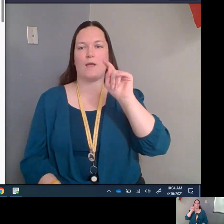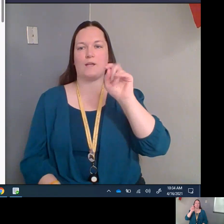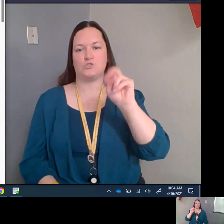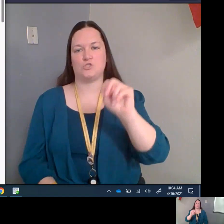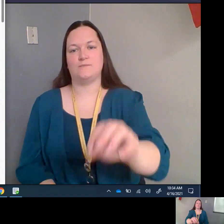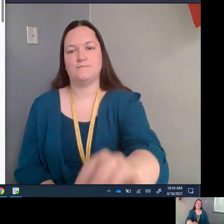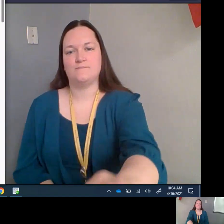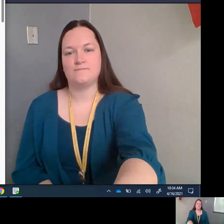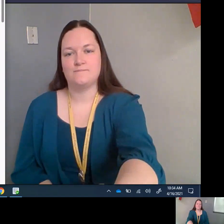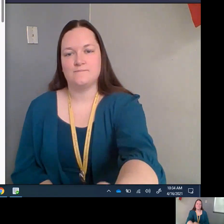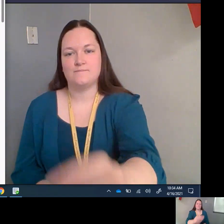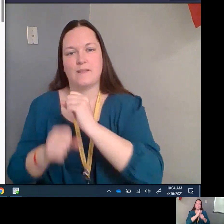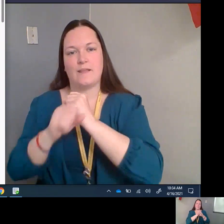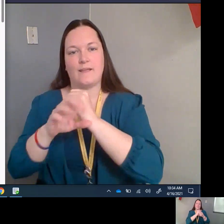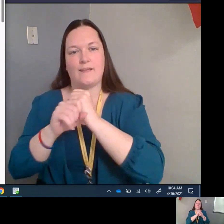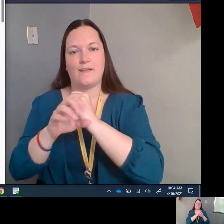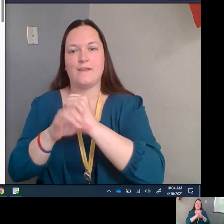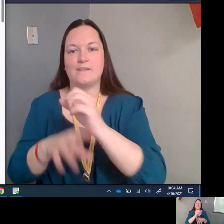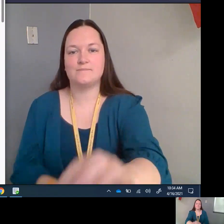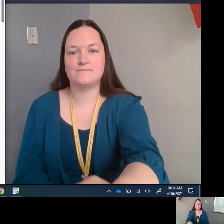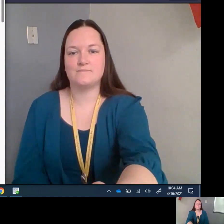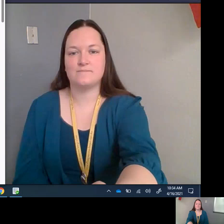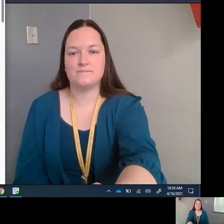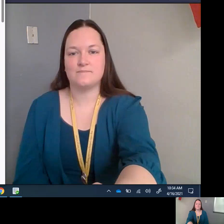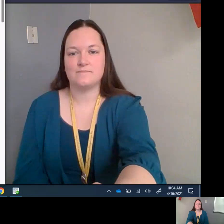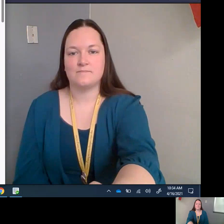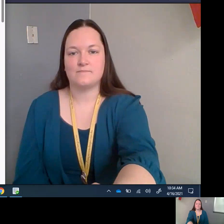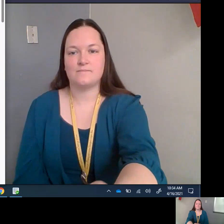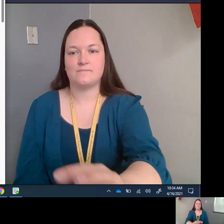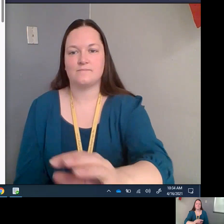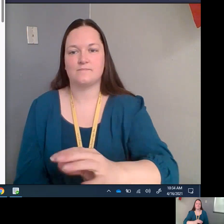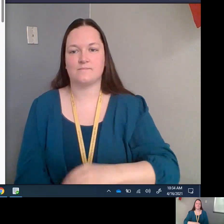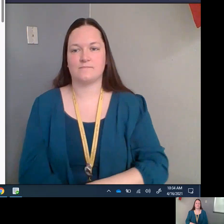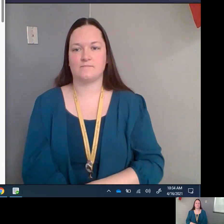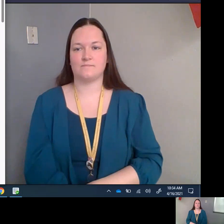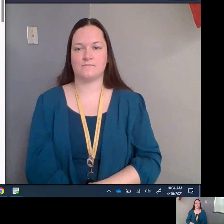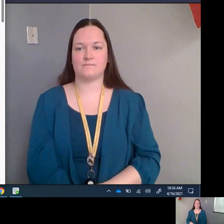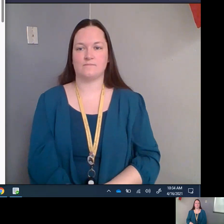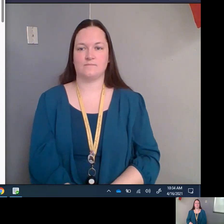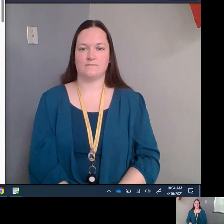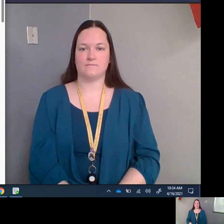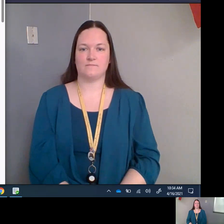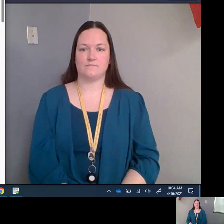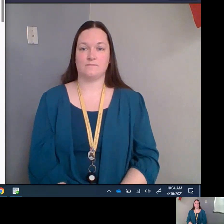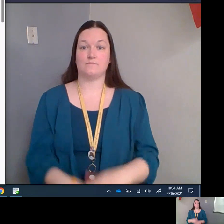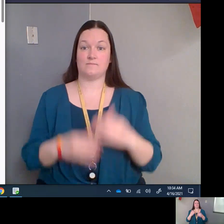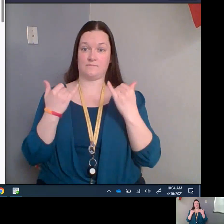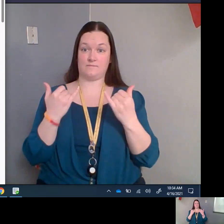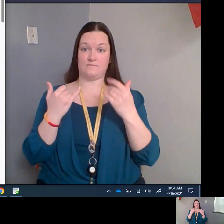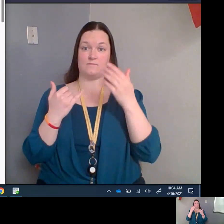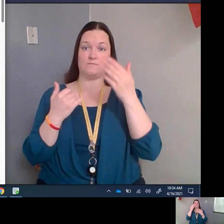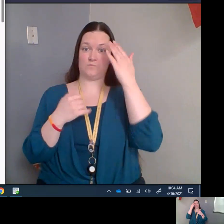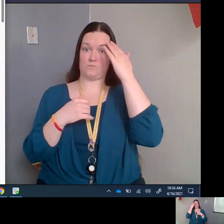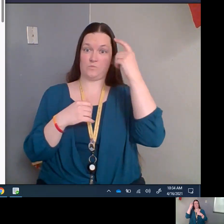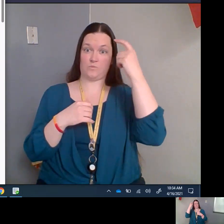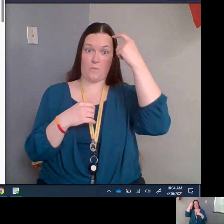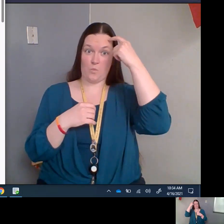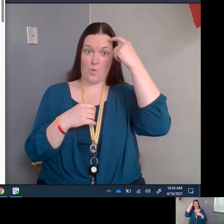I signed up to be a dasher, and I absolutely love it. The sign-up process. Now that we've covered the